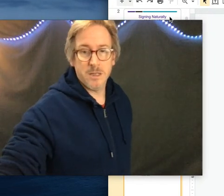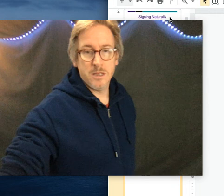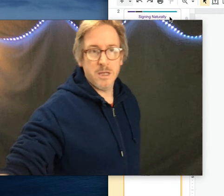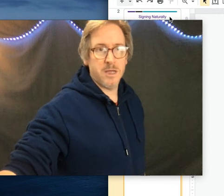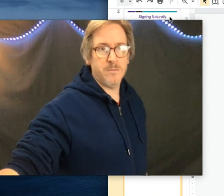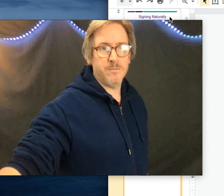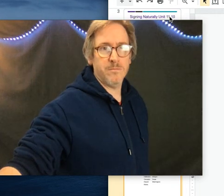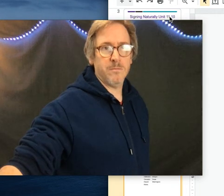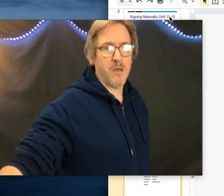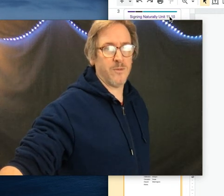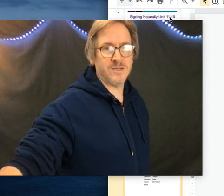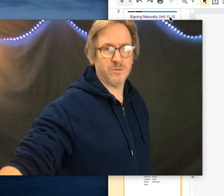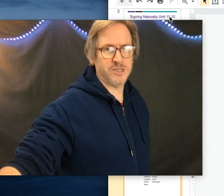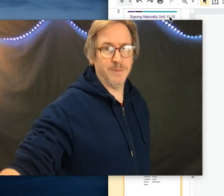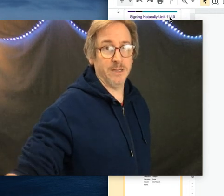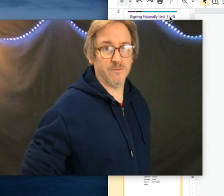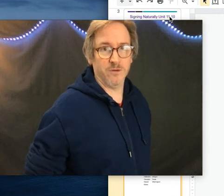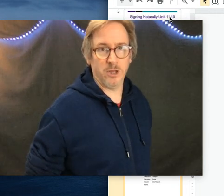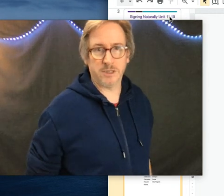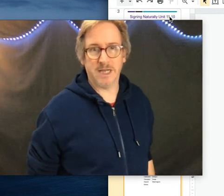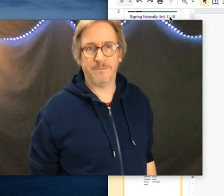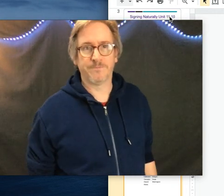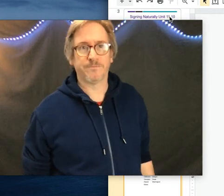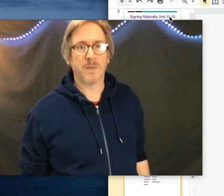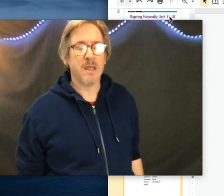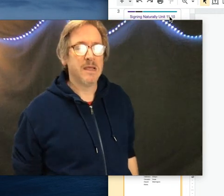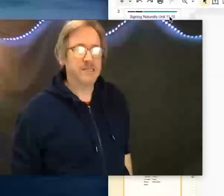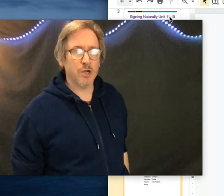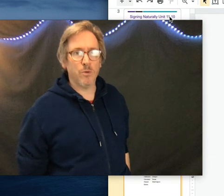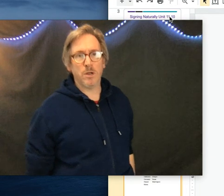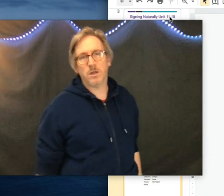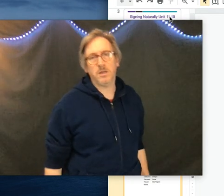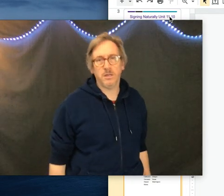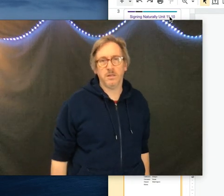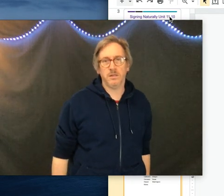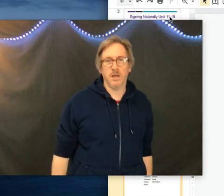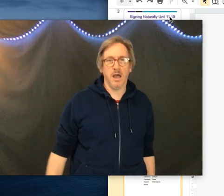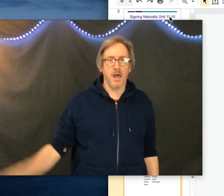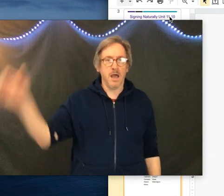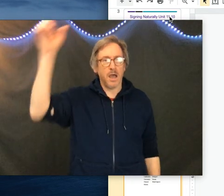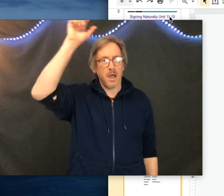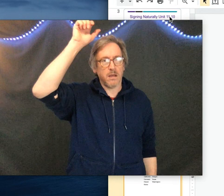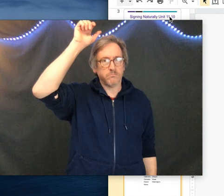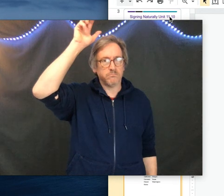thing. Otherwise, we'll just be here for a long time. So,